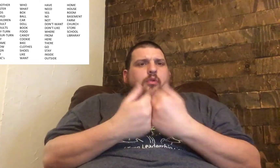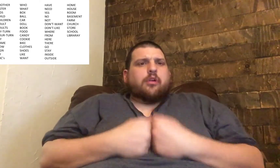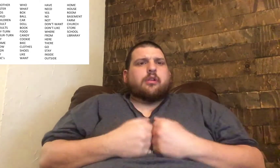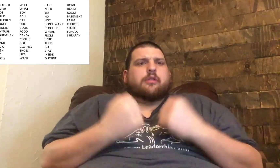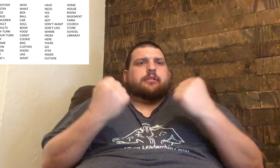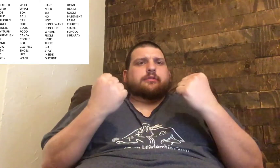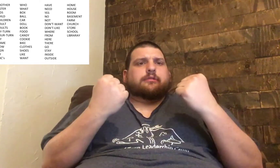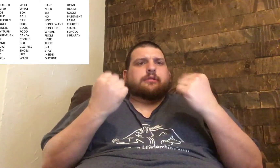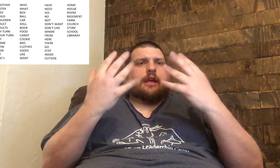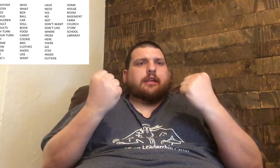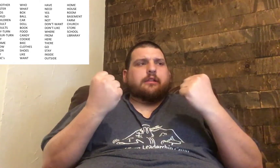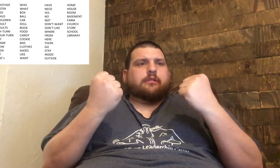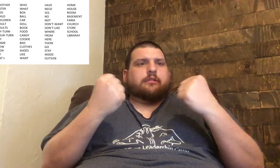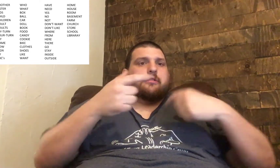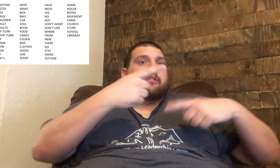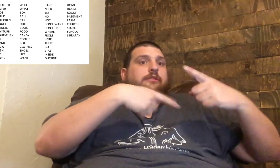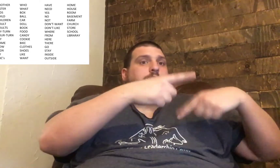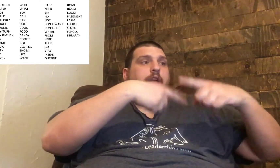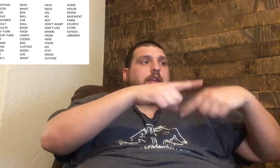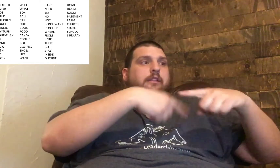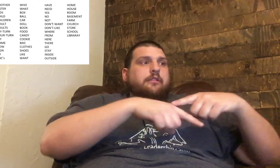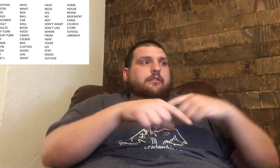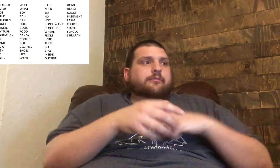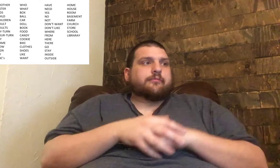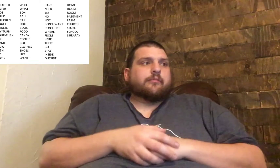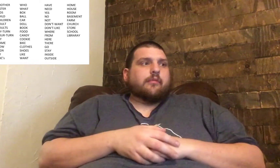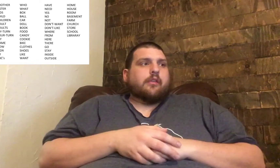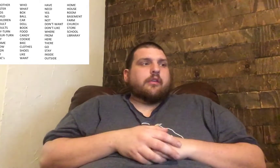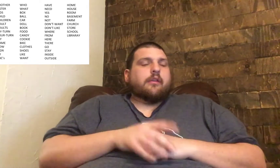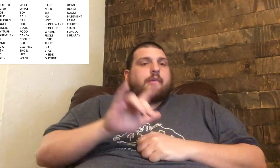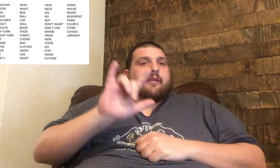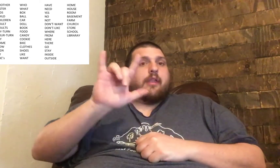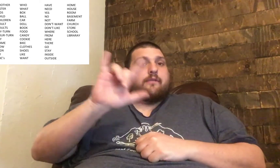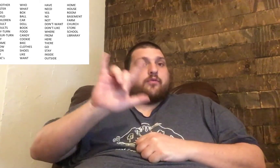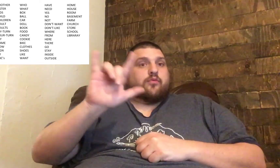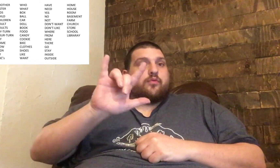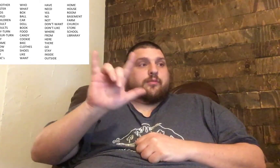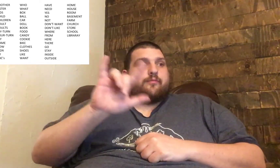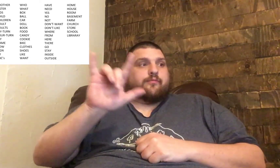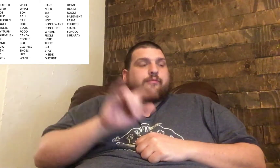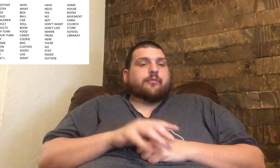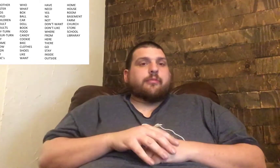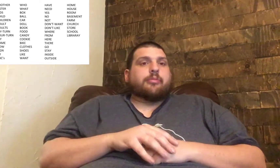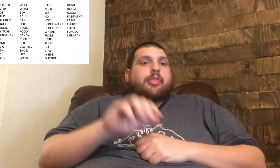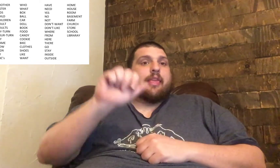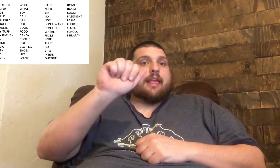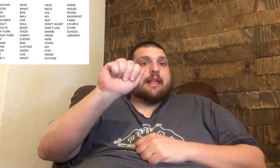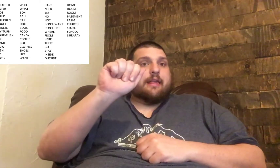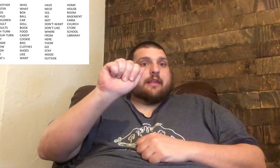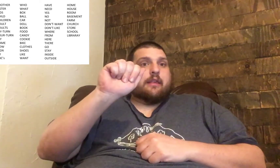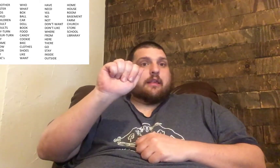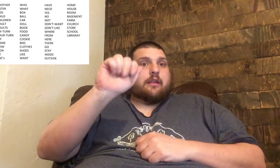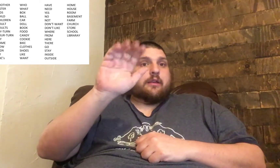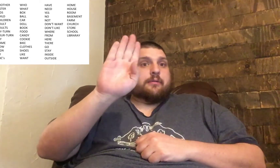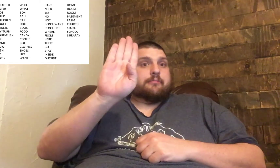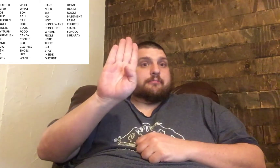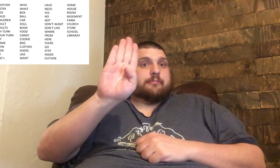How, sign or sign. I love you. A,